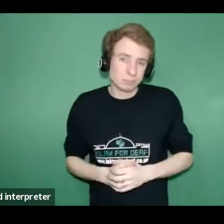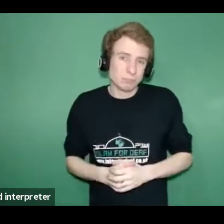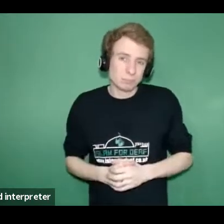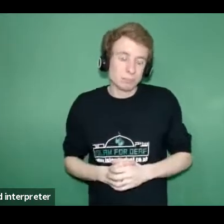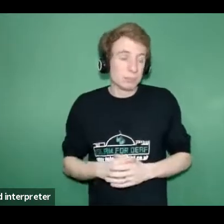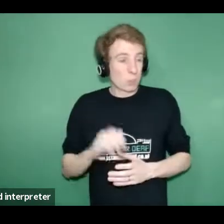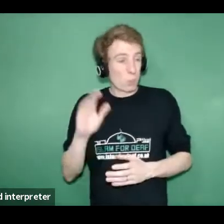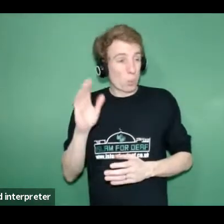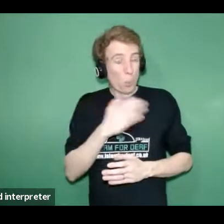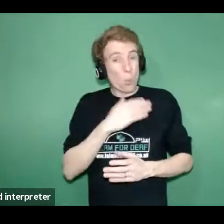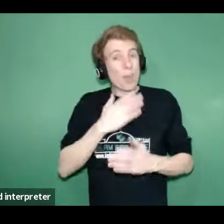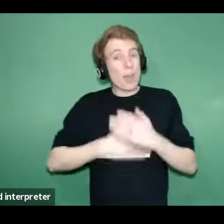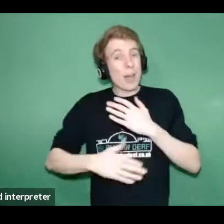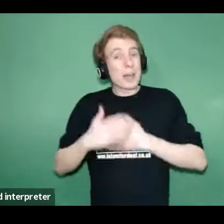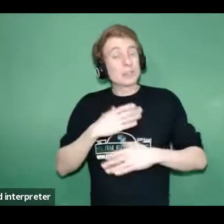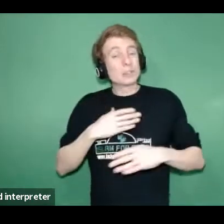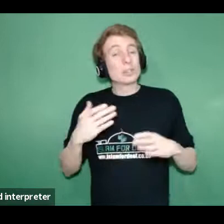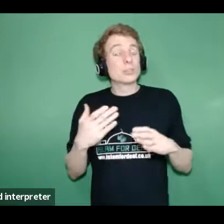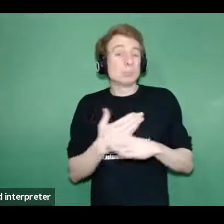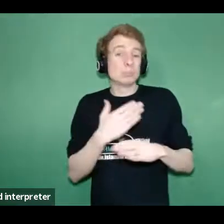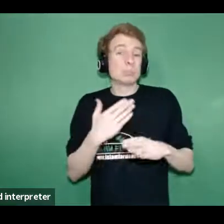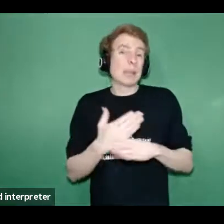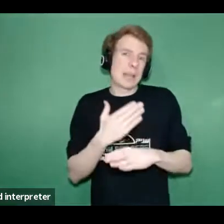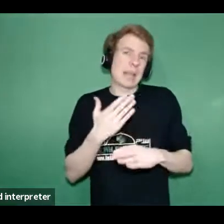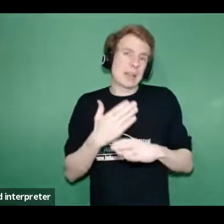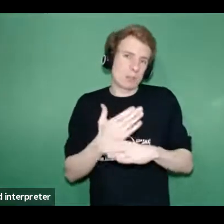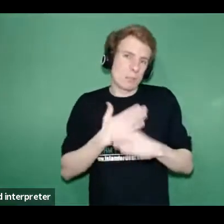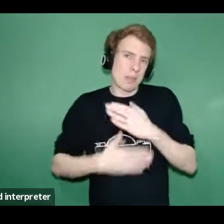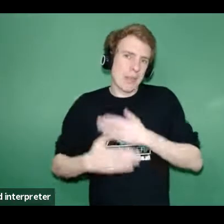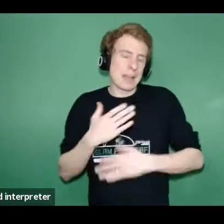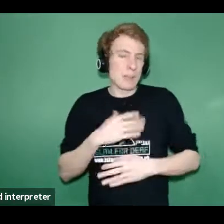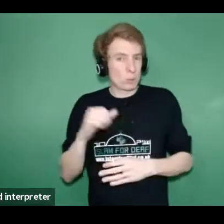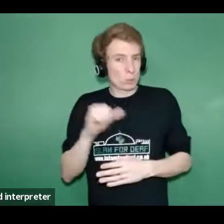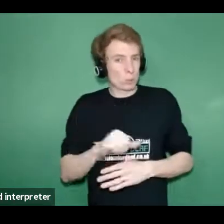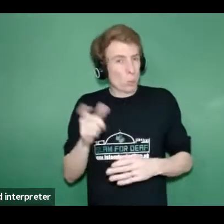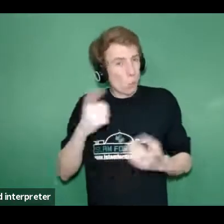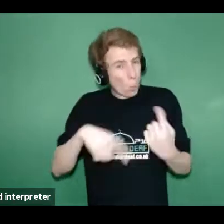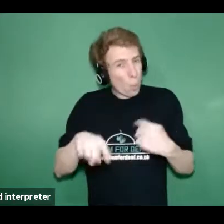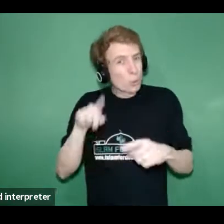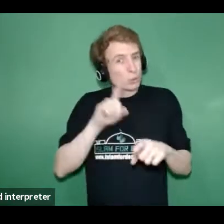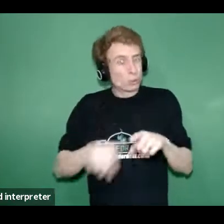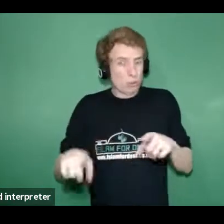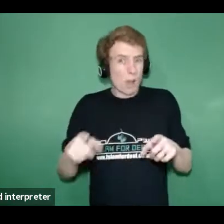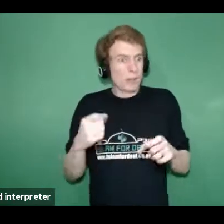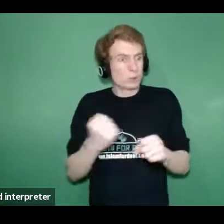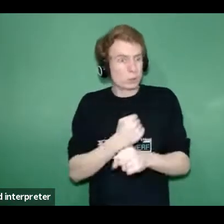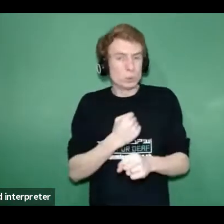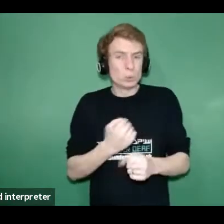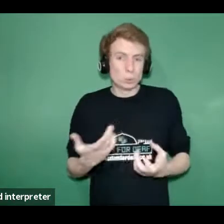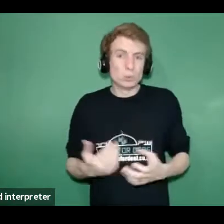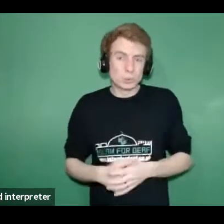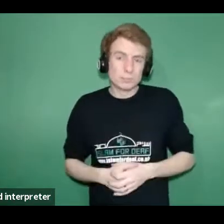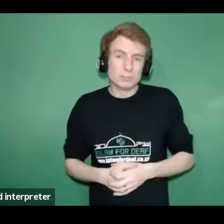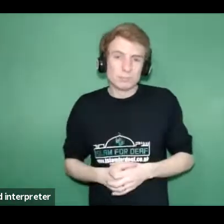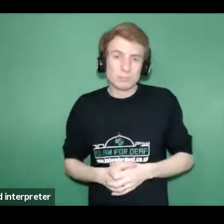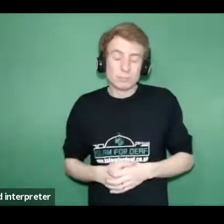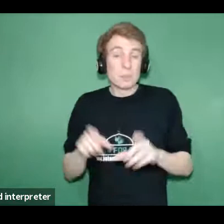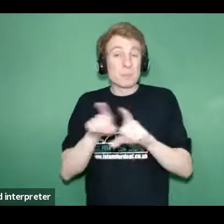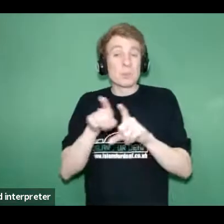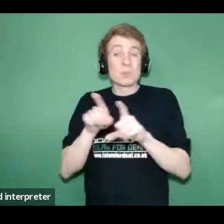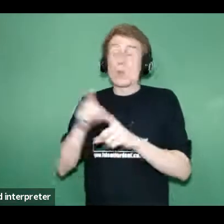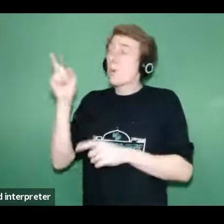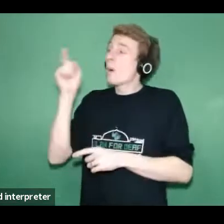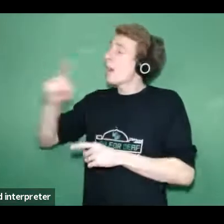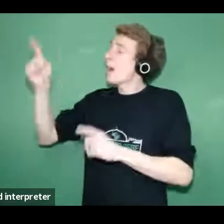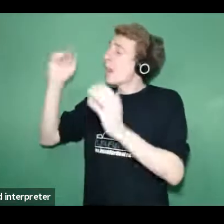the individual should hasten to carry out. And also, Allah the Most High, he mentioned